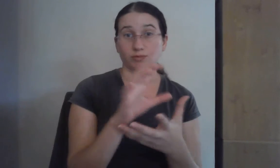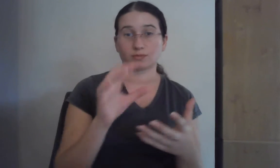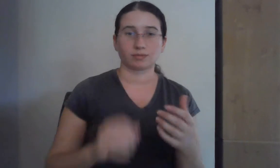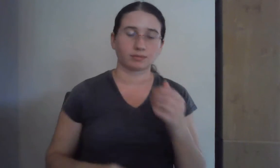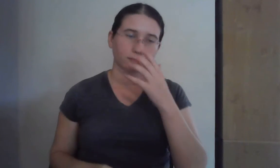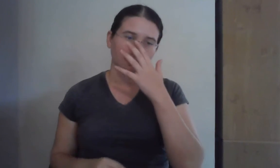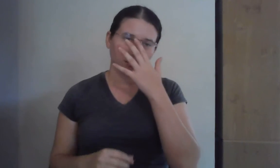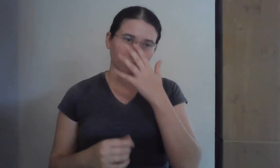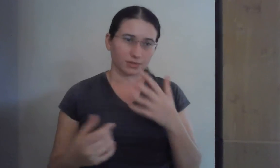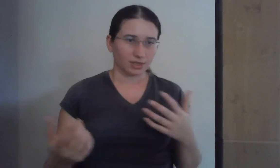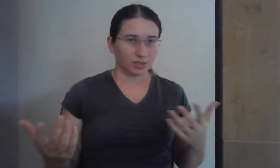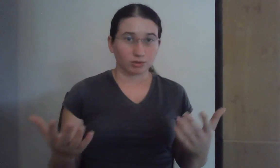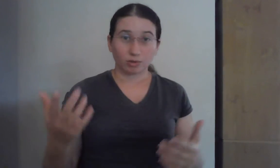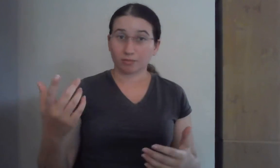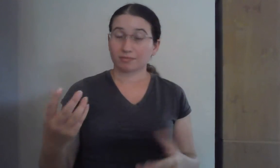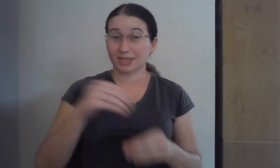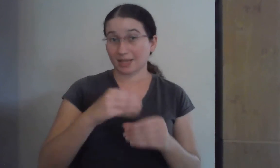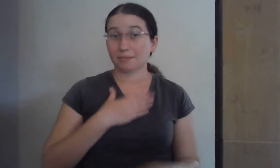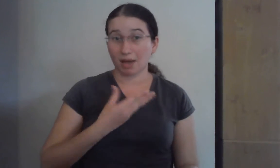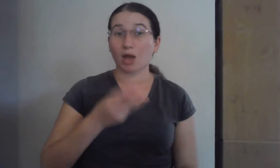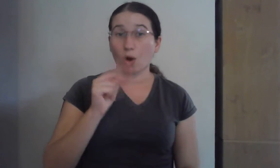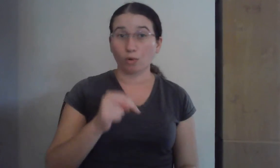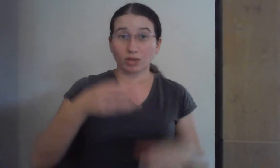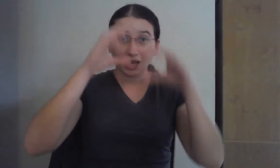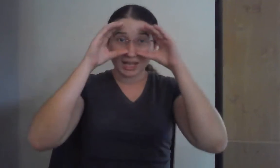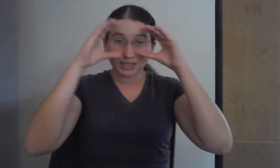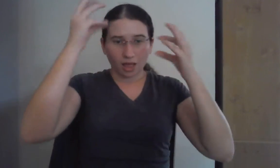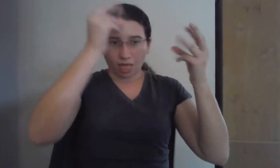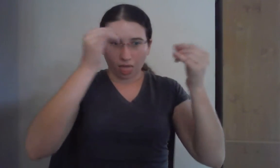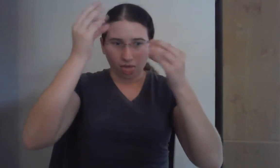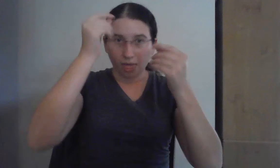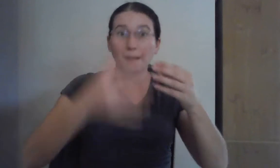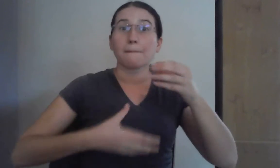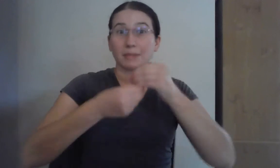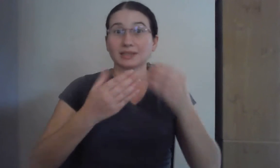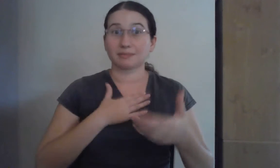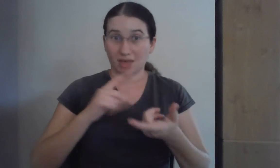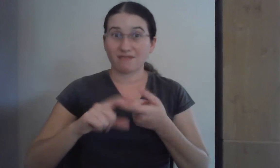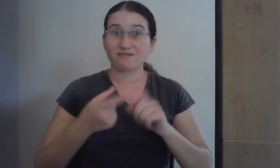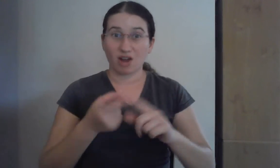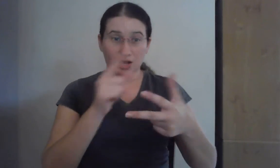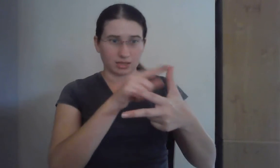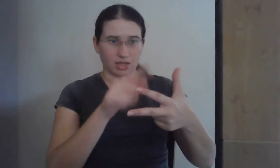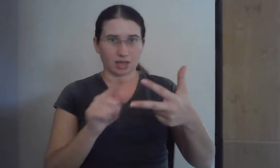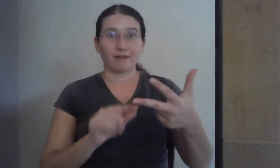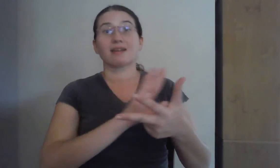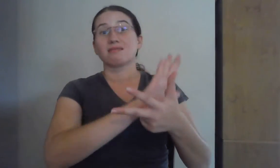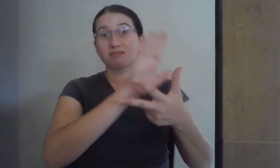As I was ping-ponging around in my own headset, while briefly borrowing some of my friends' headsets, this